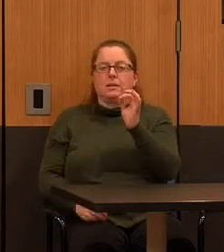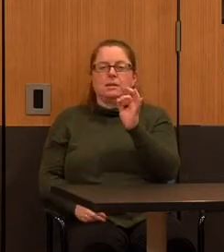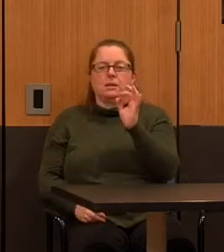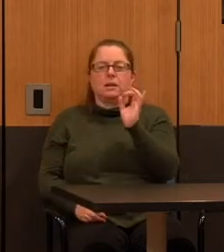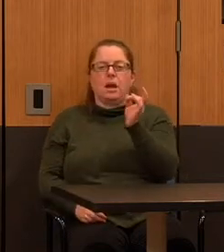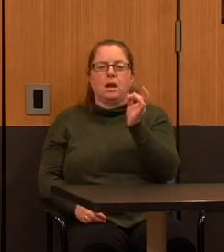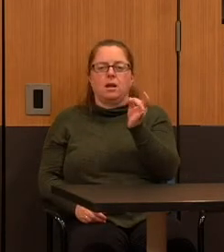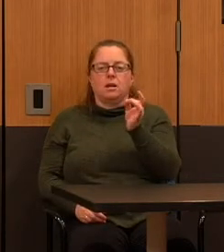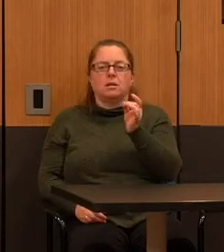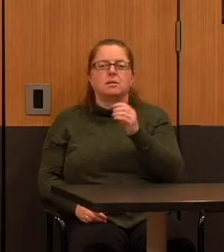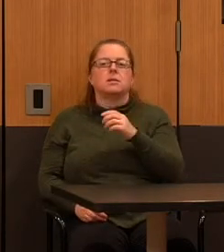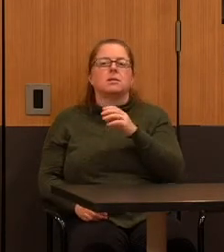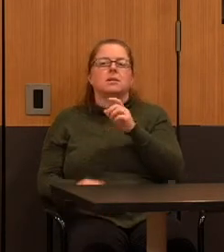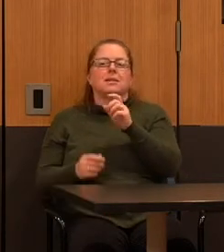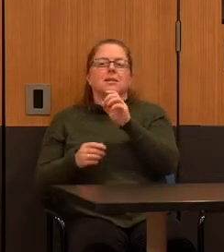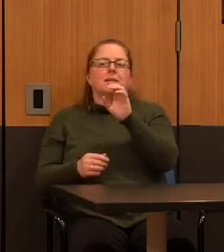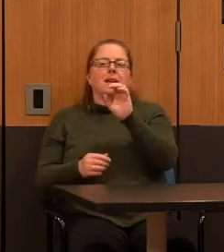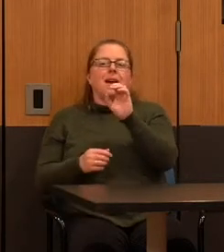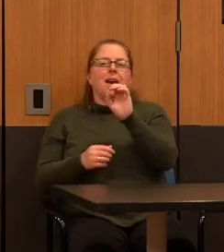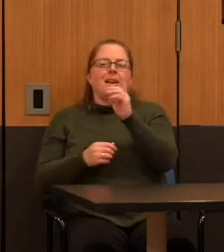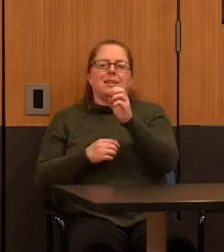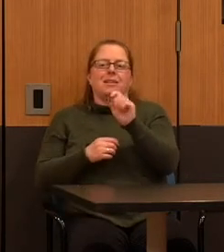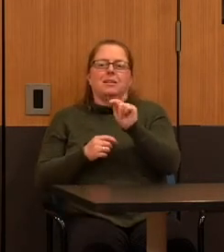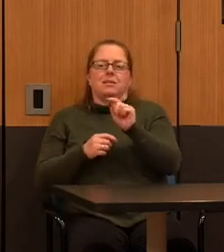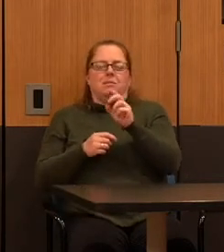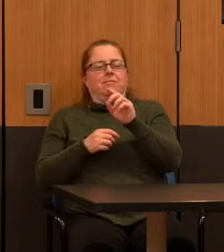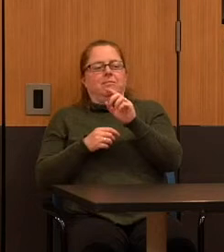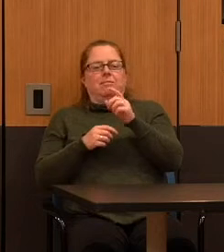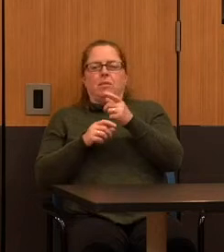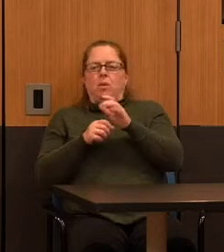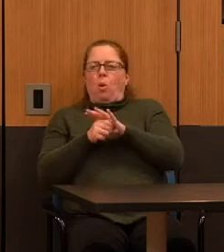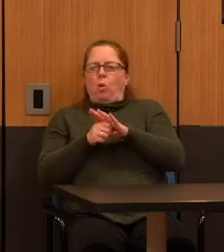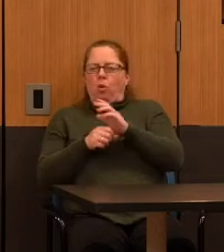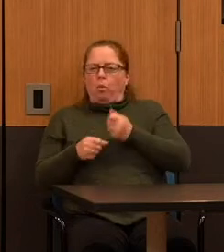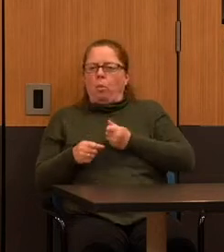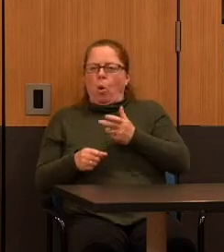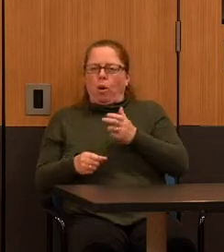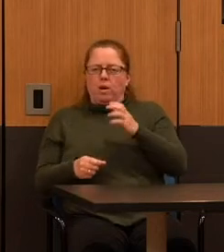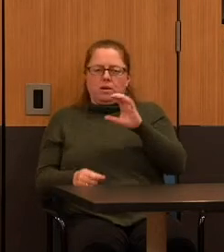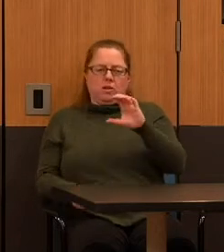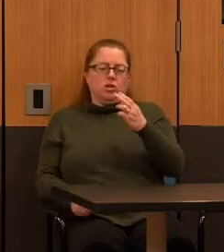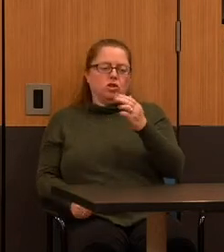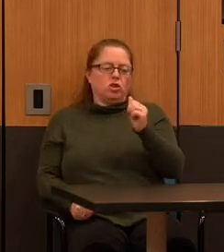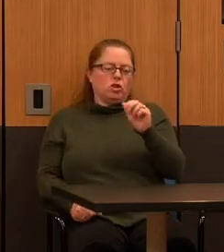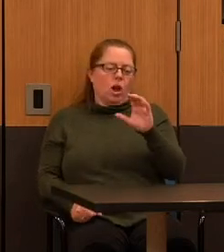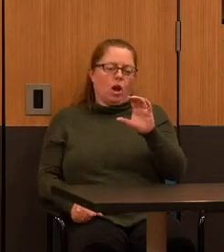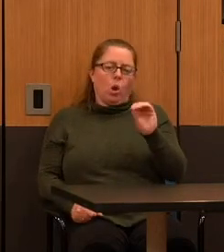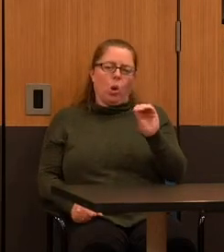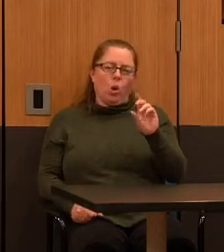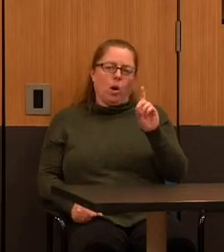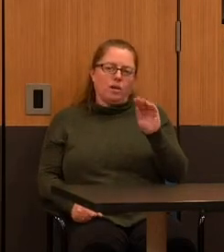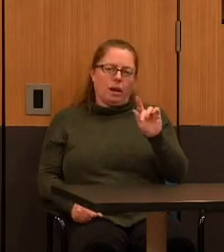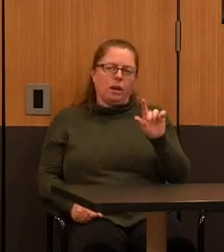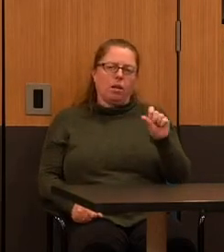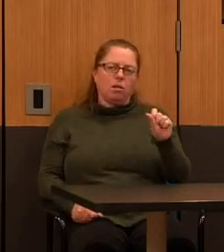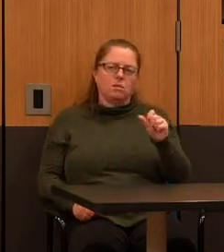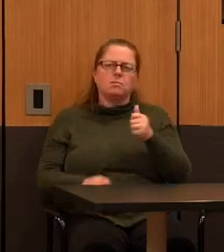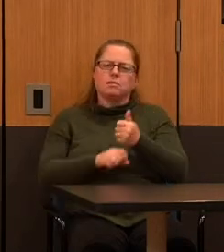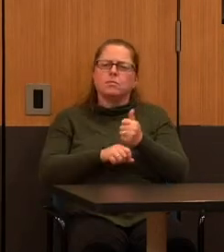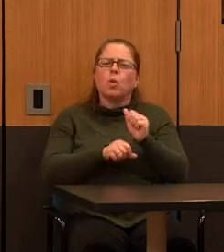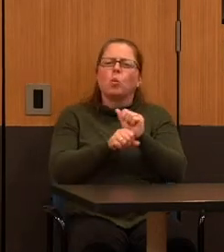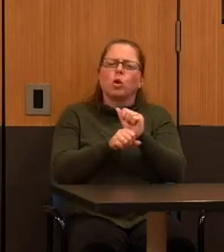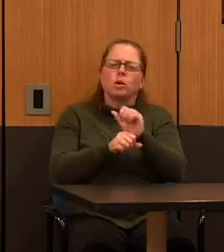Chaco Daniels, a local poet and CIL staffer, that sort of celebrated